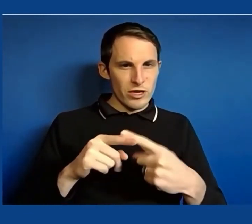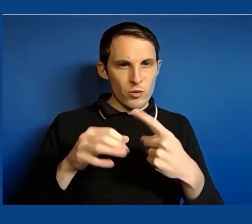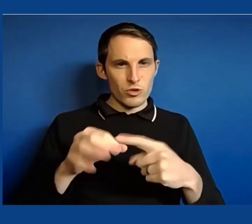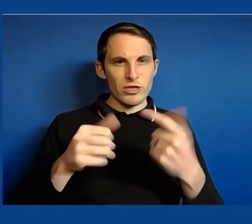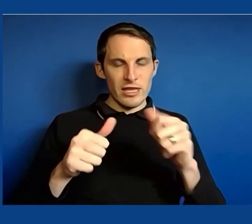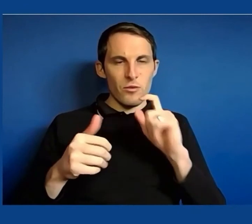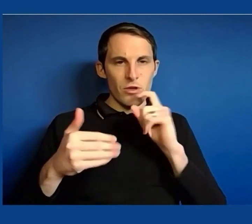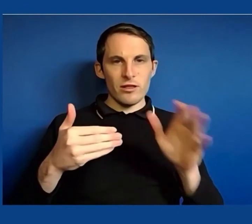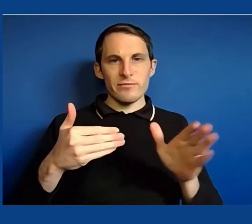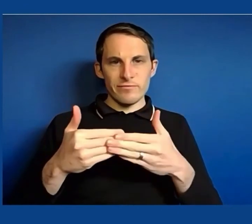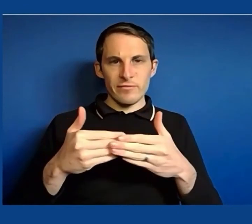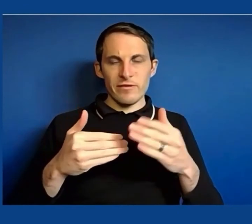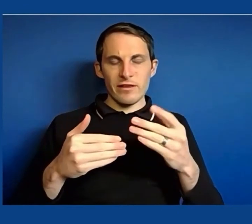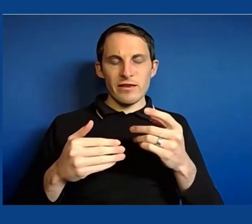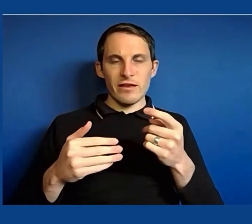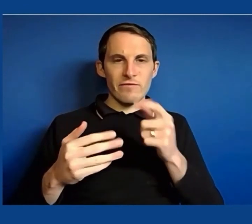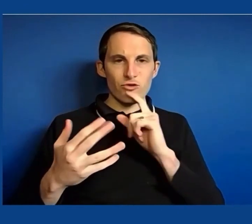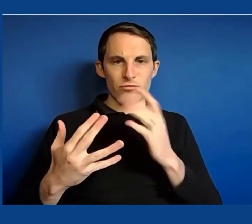it for afternoon break.